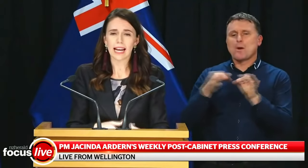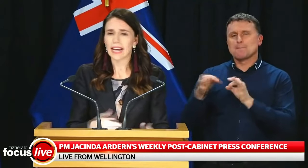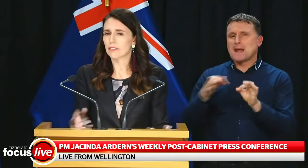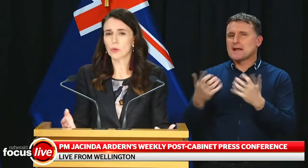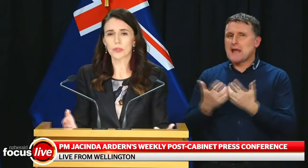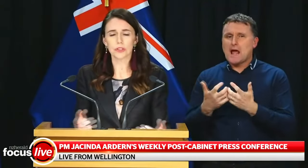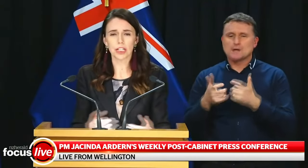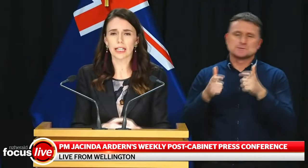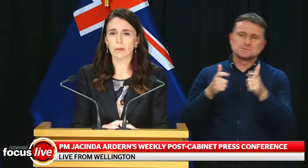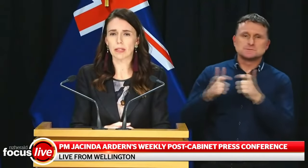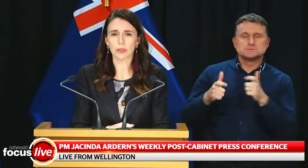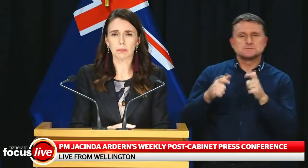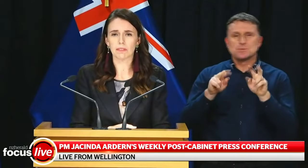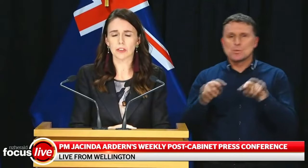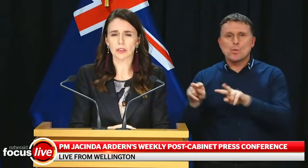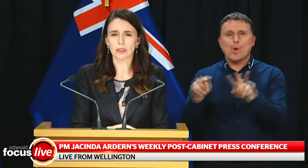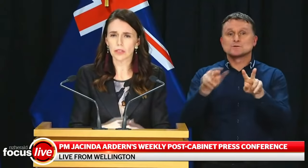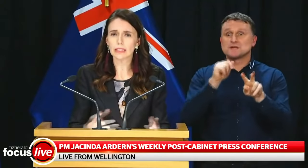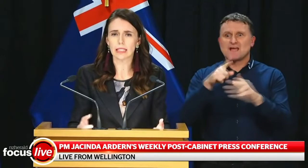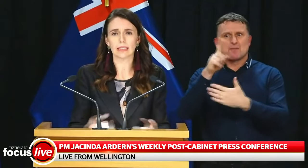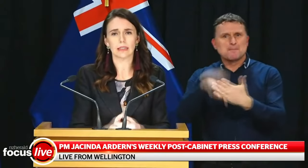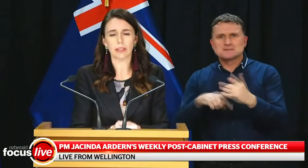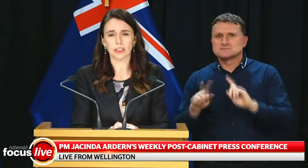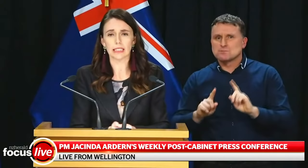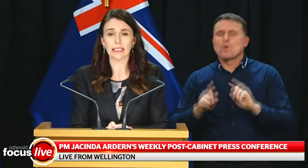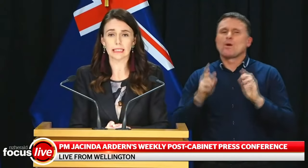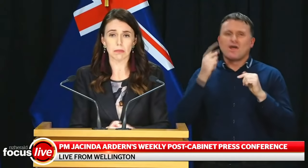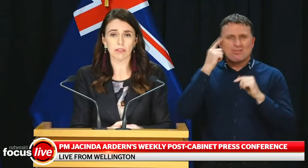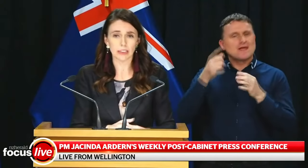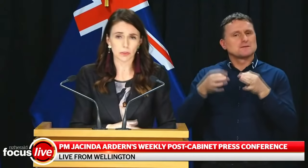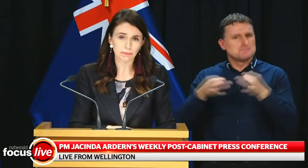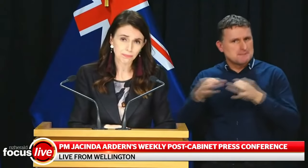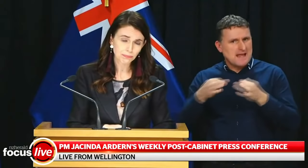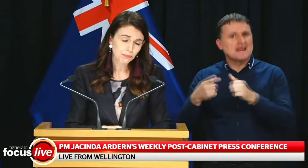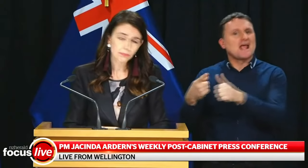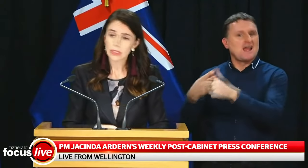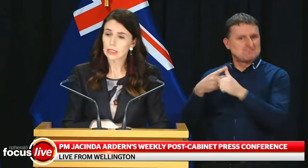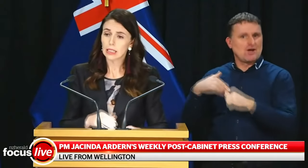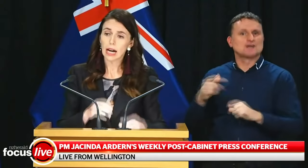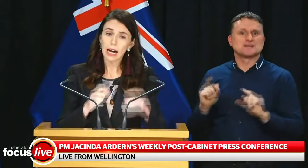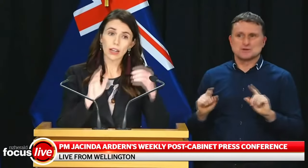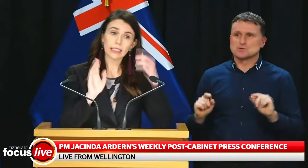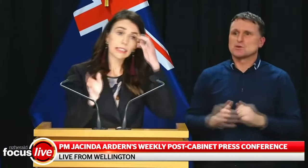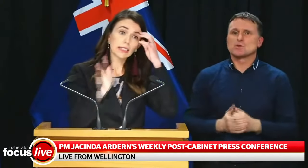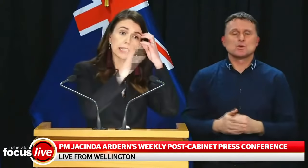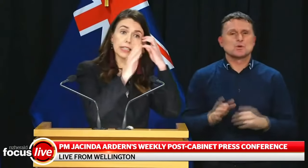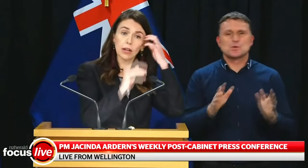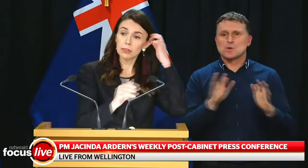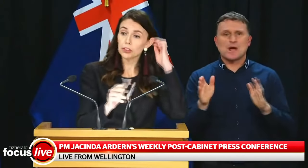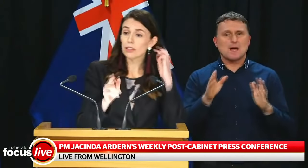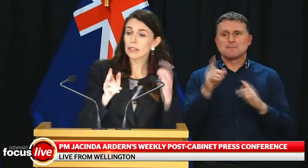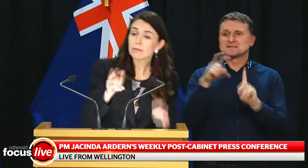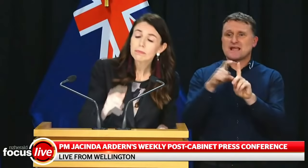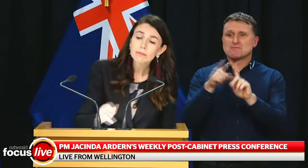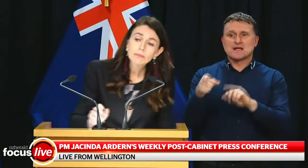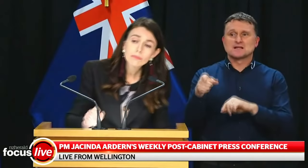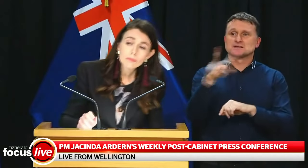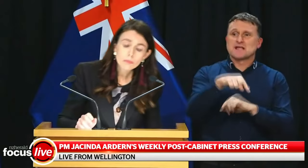enforced, and of course checking your penalty provisions. So these are things that we just need to get some advice on. I said Derek, and then I'll come to you,